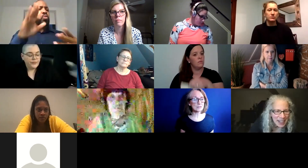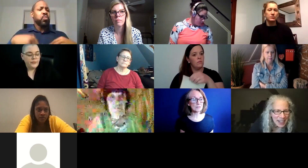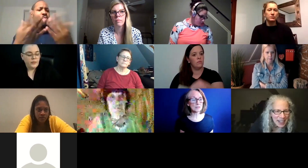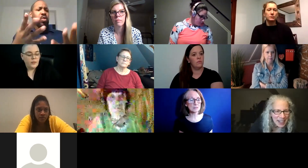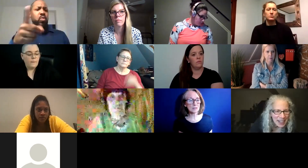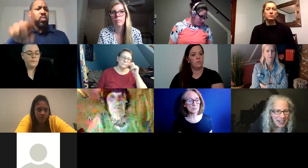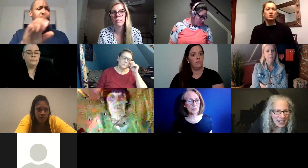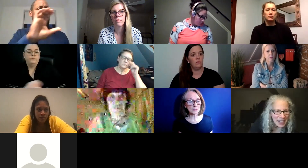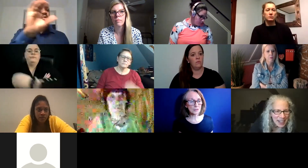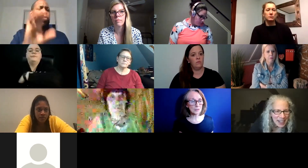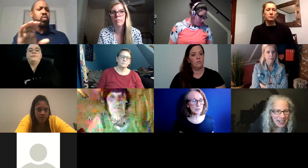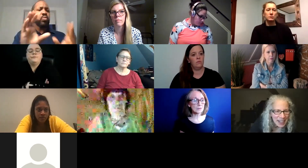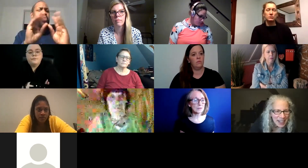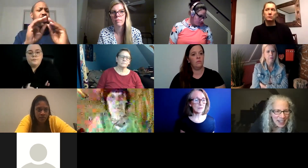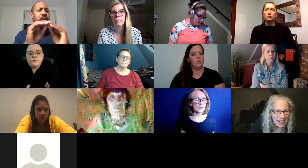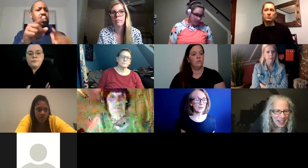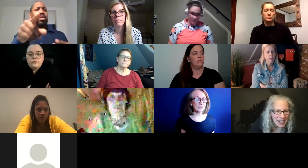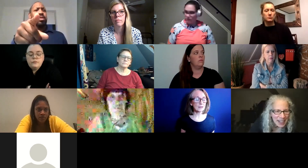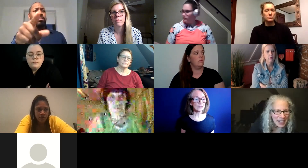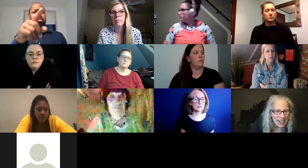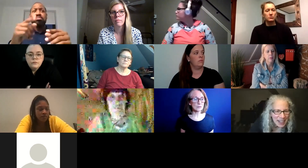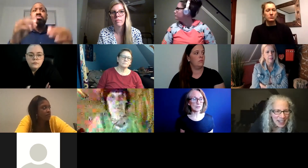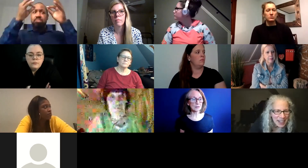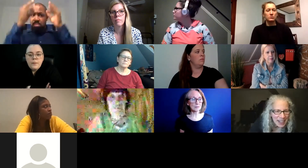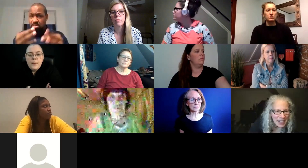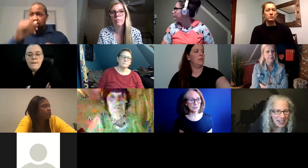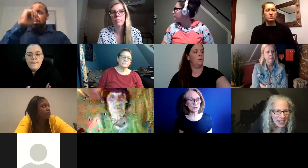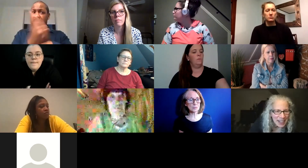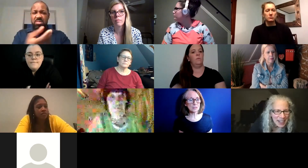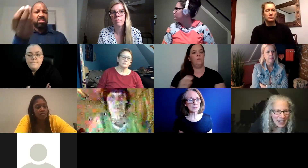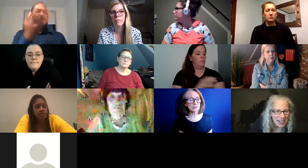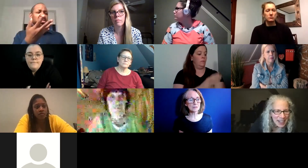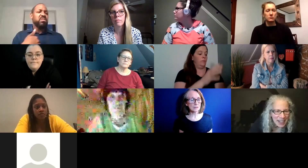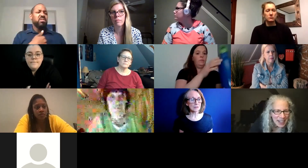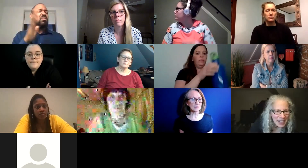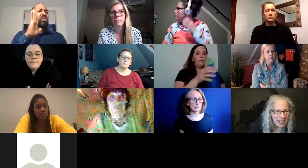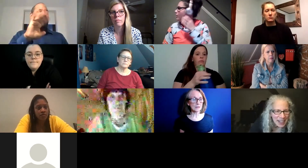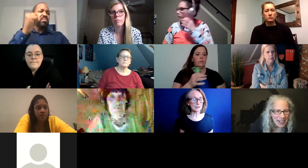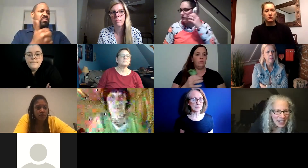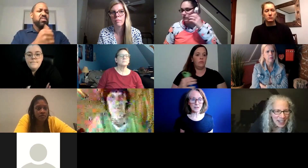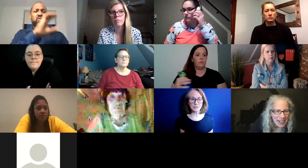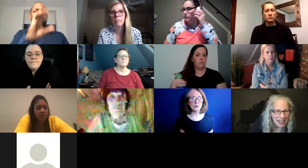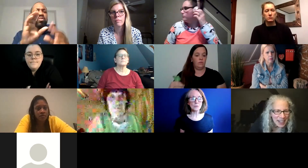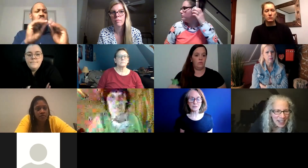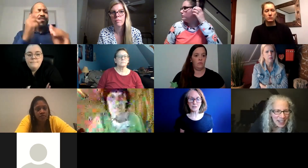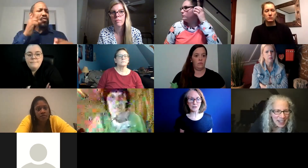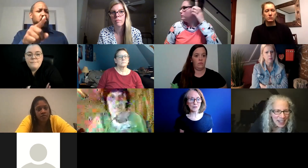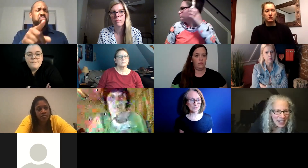things that you might want to talk about. And also for Zoom meetings, let us know. We'll set it all up for